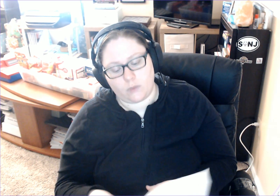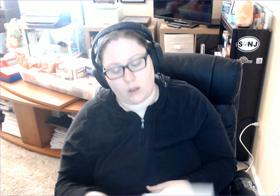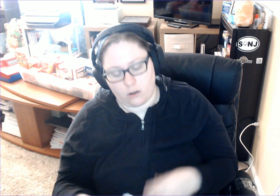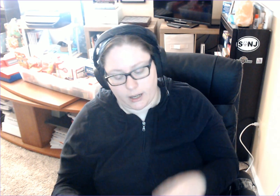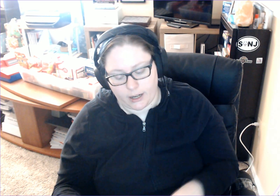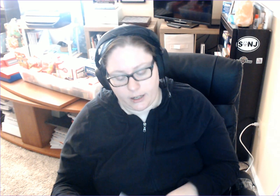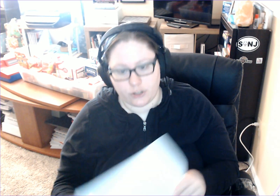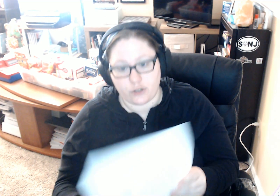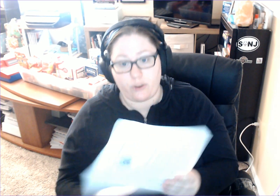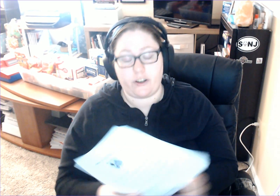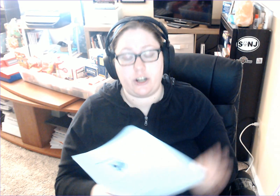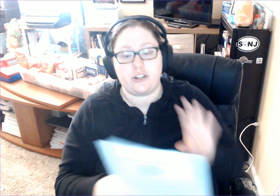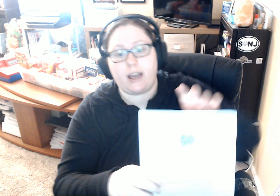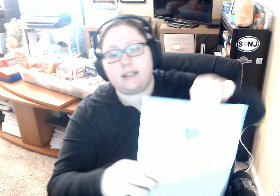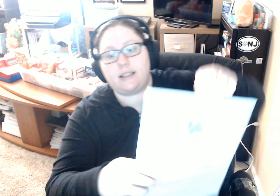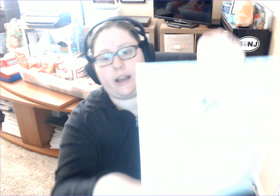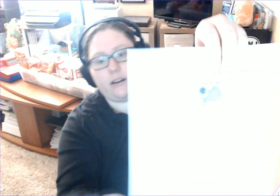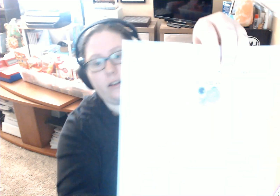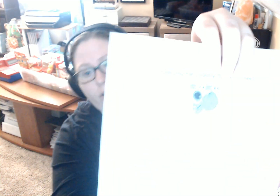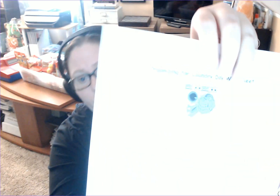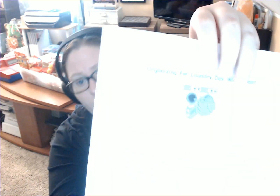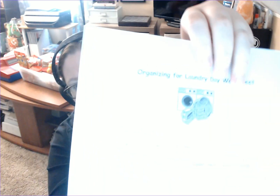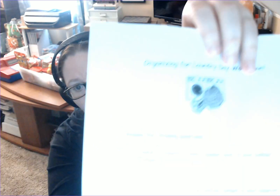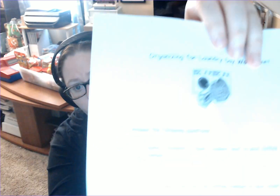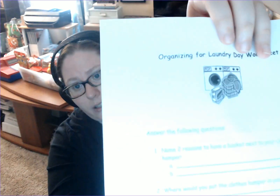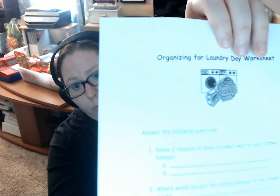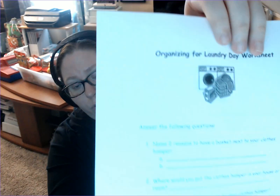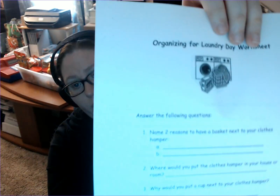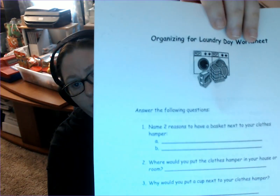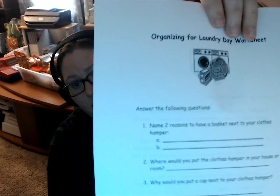Okay, so we finished that side. So let's move on to the other